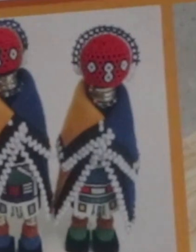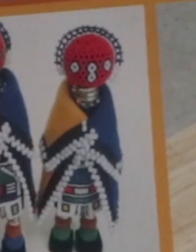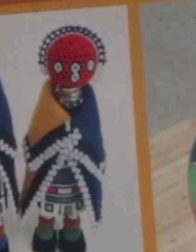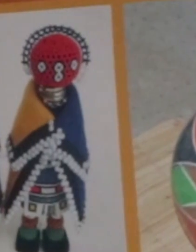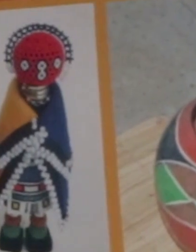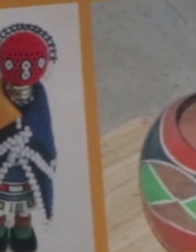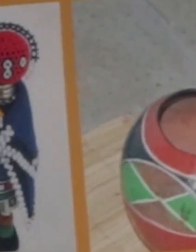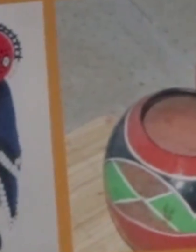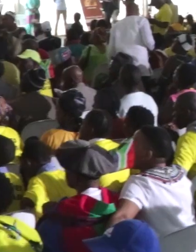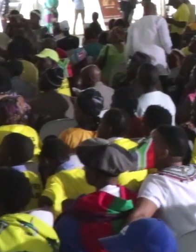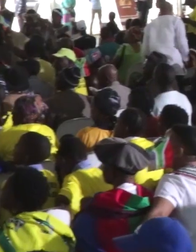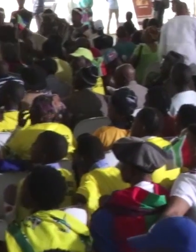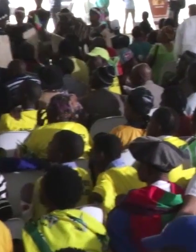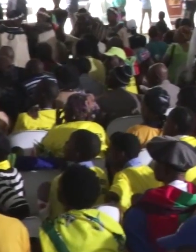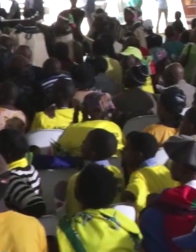heritage.